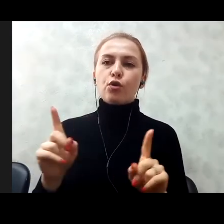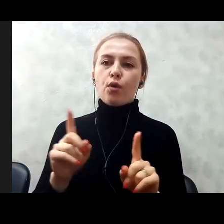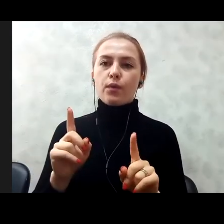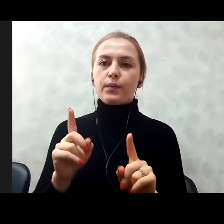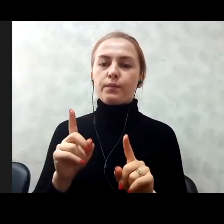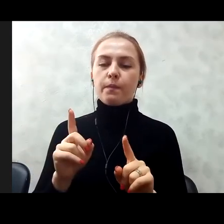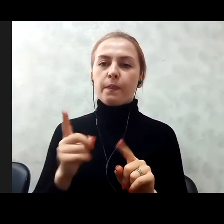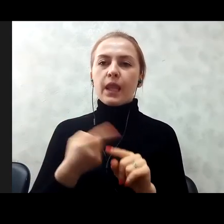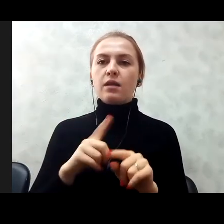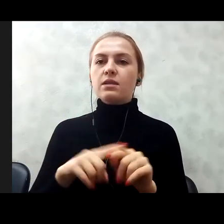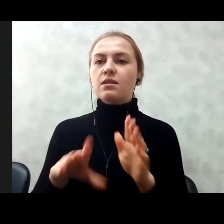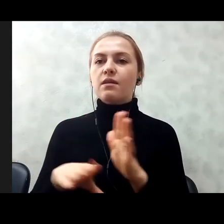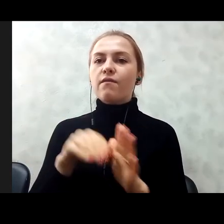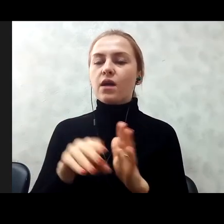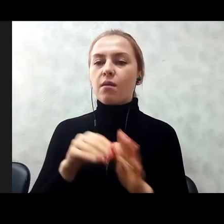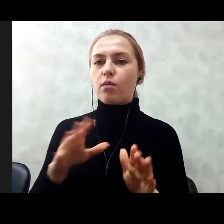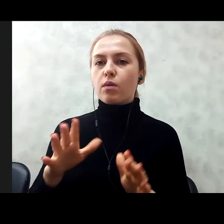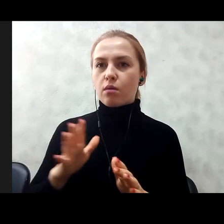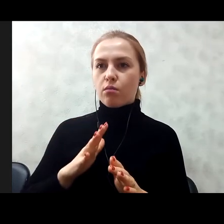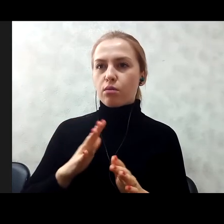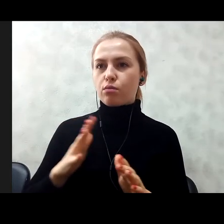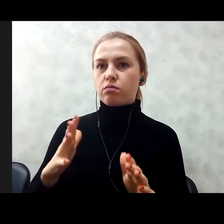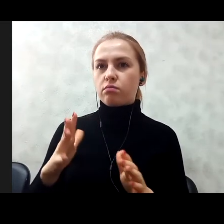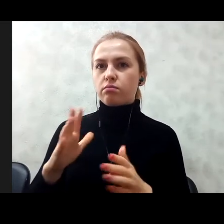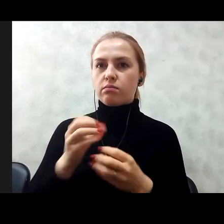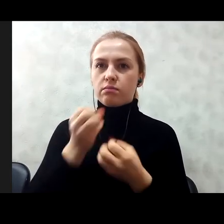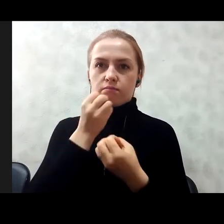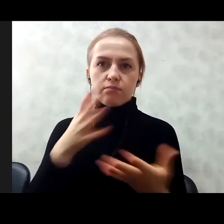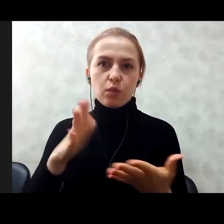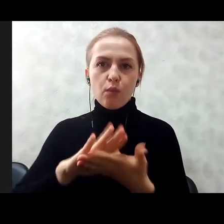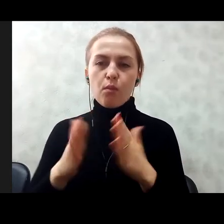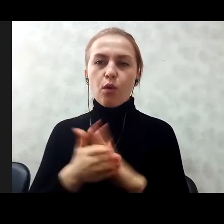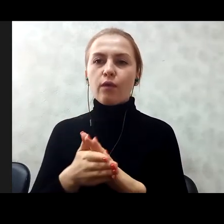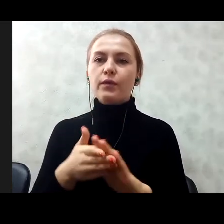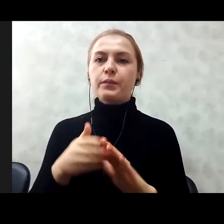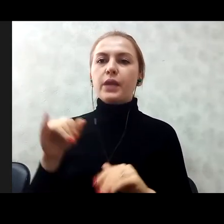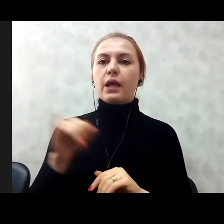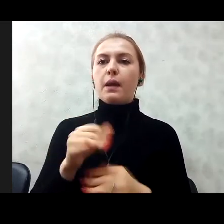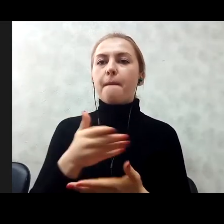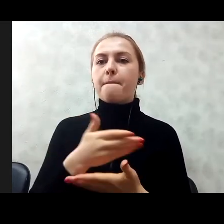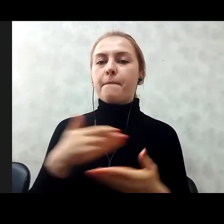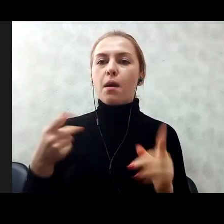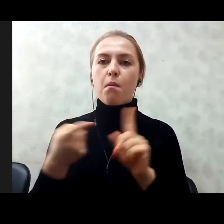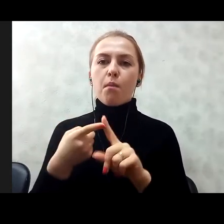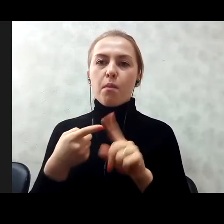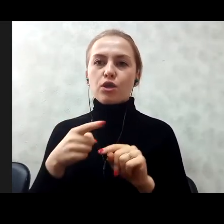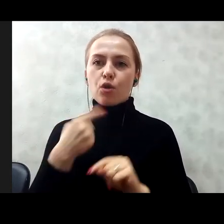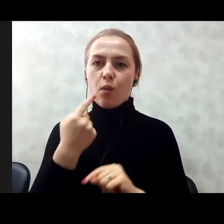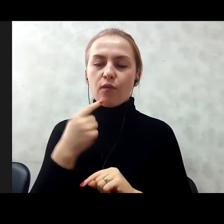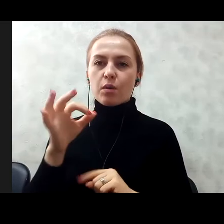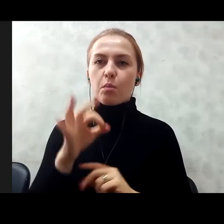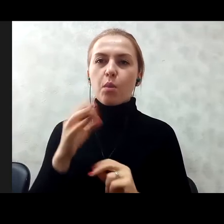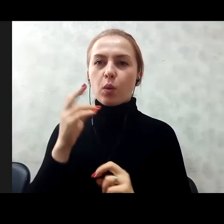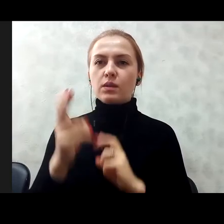This resulted in a situation where recently adopted amendments or still ongoing legislative changes